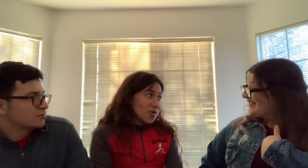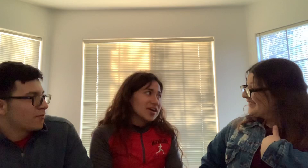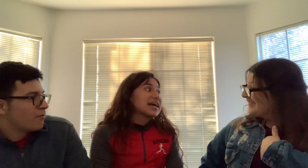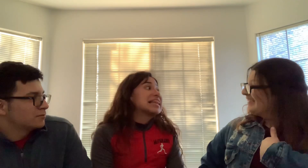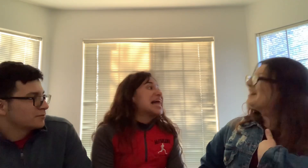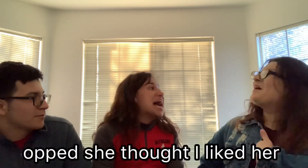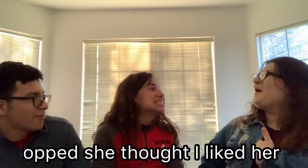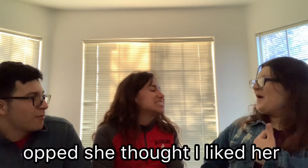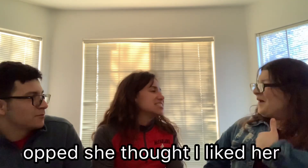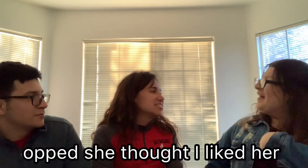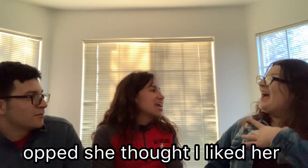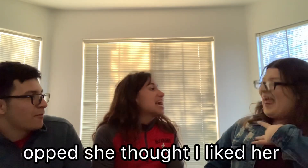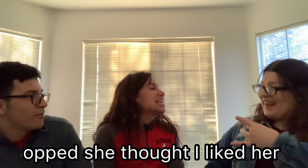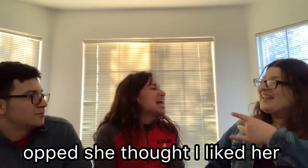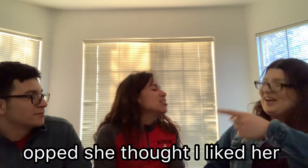your